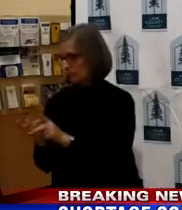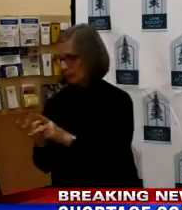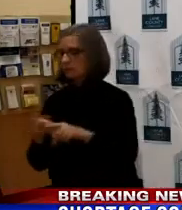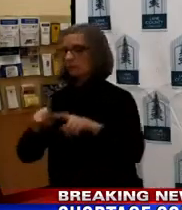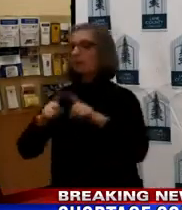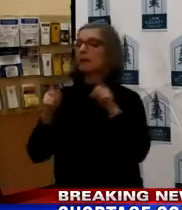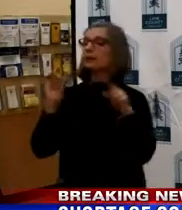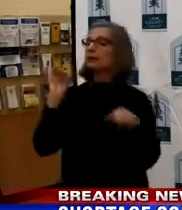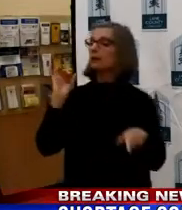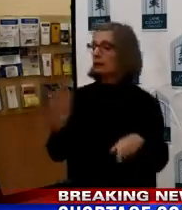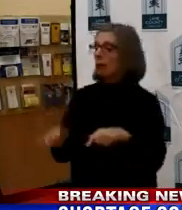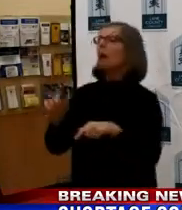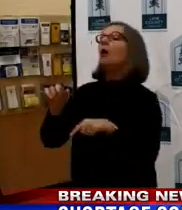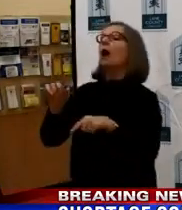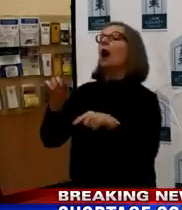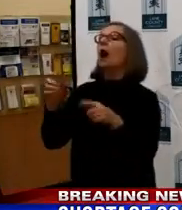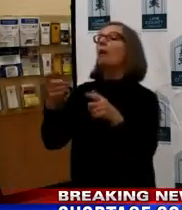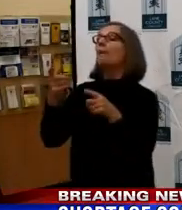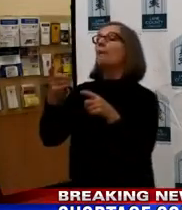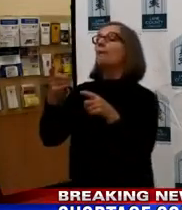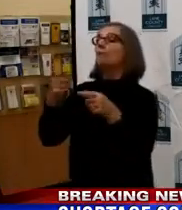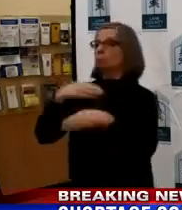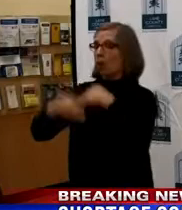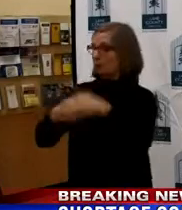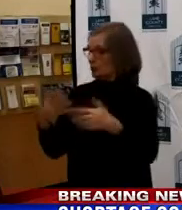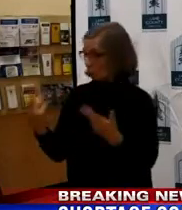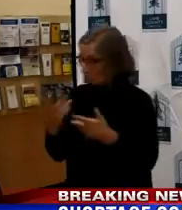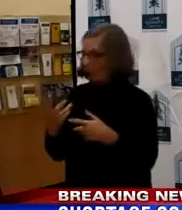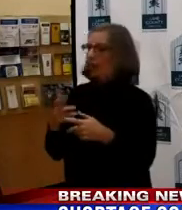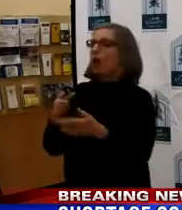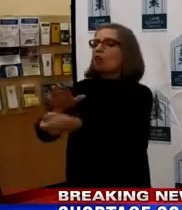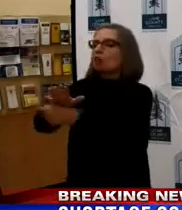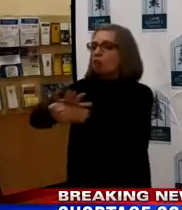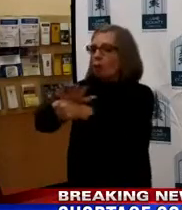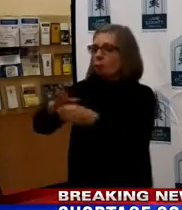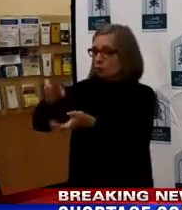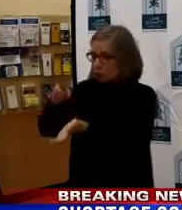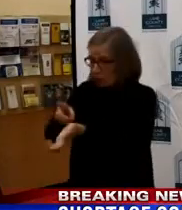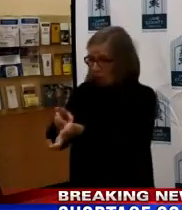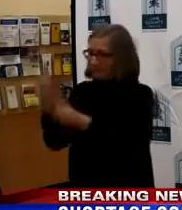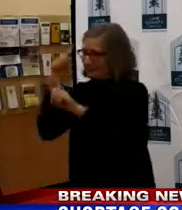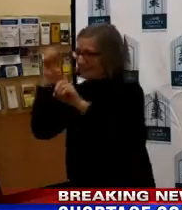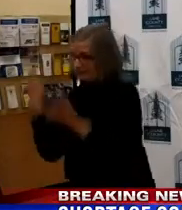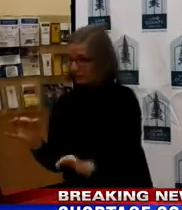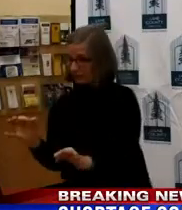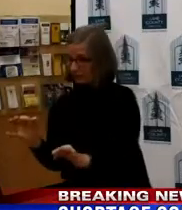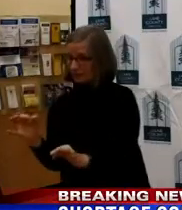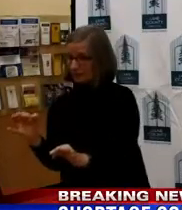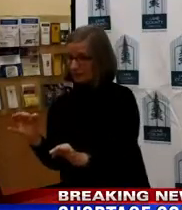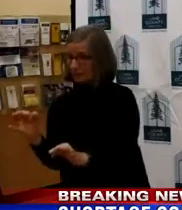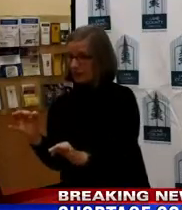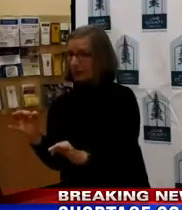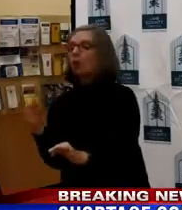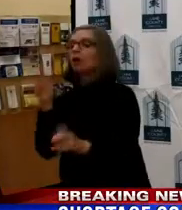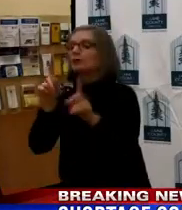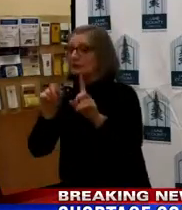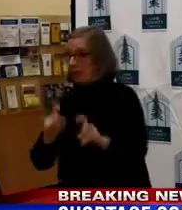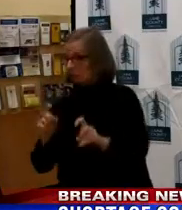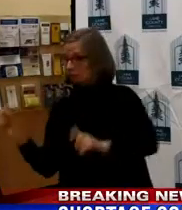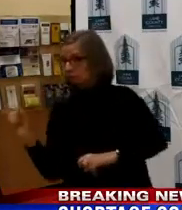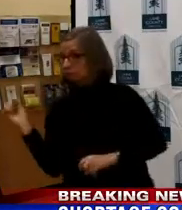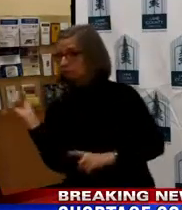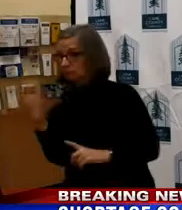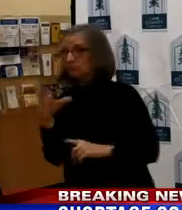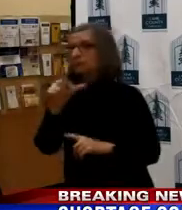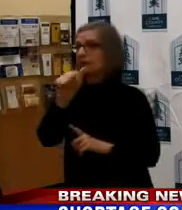they make that assessment, and then they're sent off to a lab. Now, each individual lab has different criteria for the kinds of people and kinds of cases that they